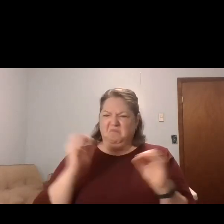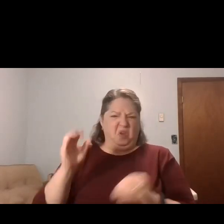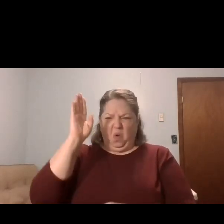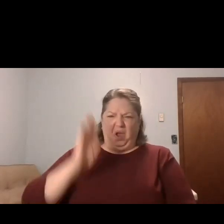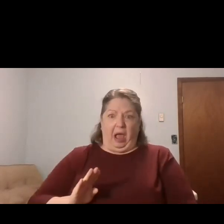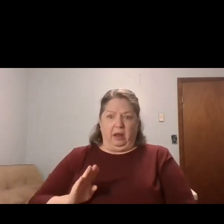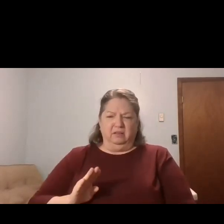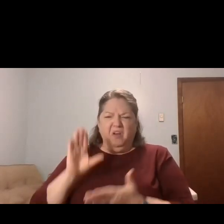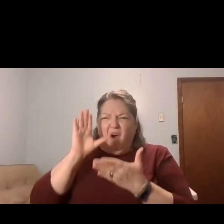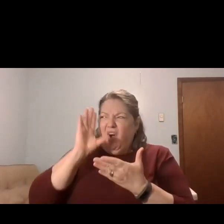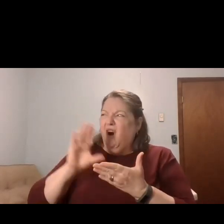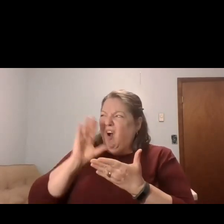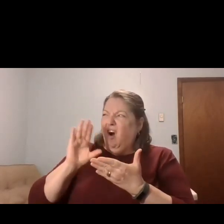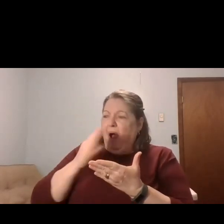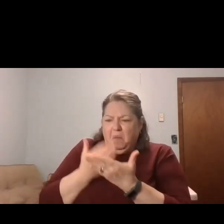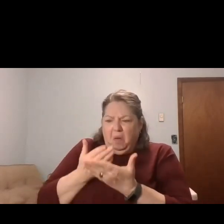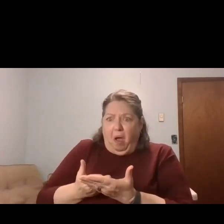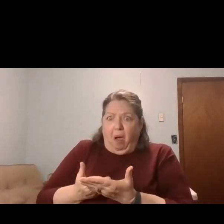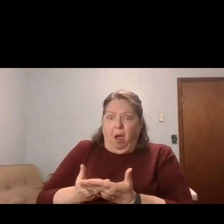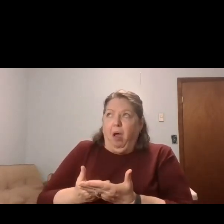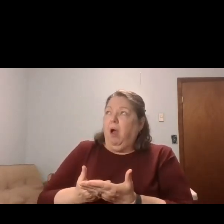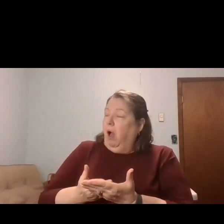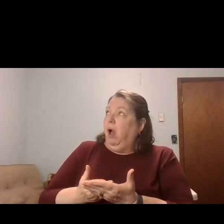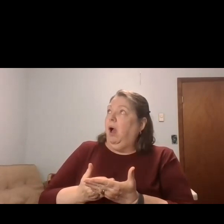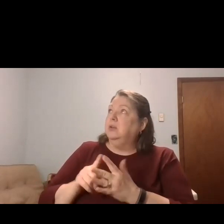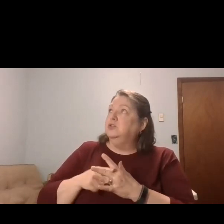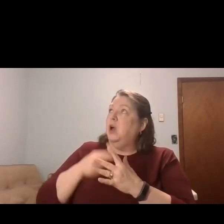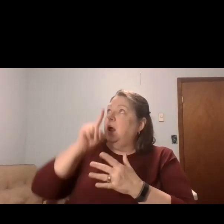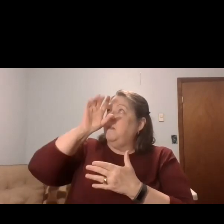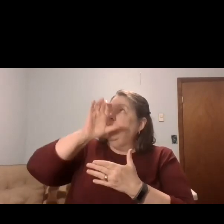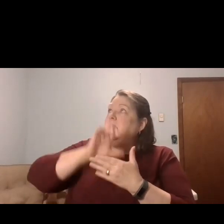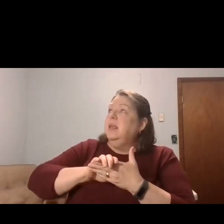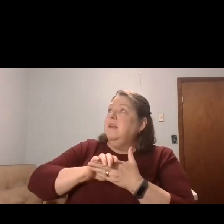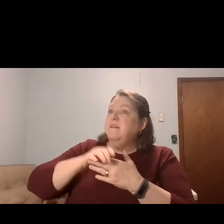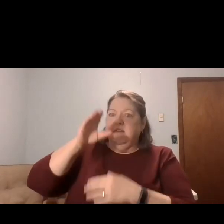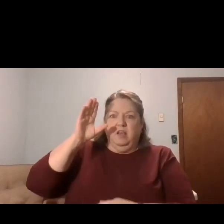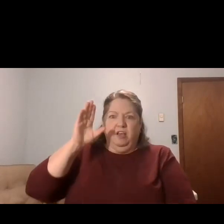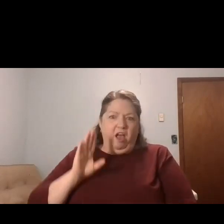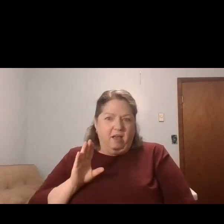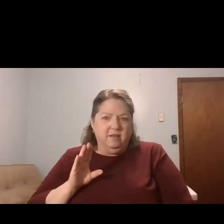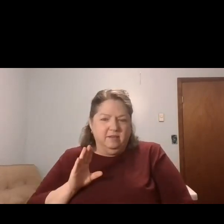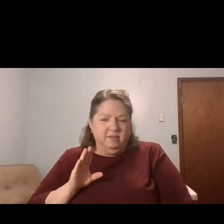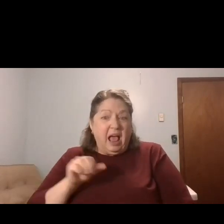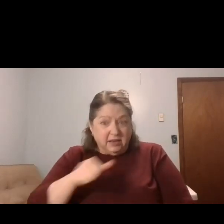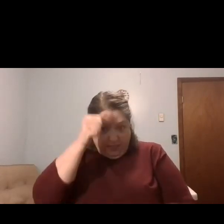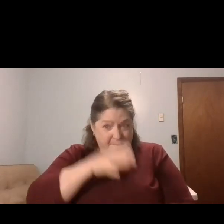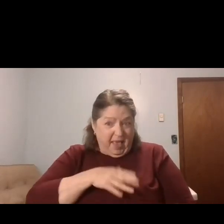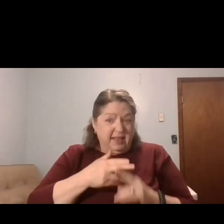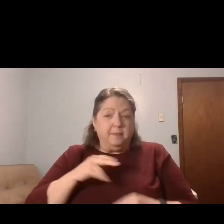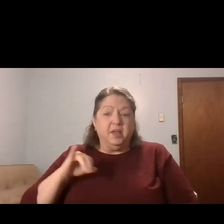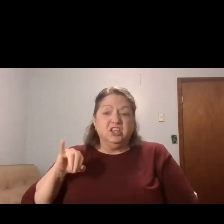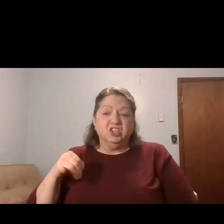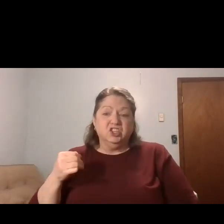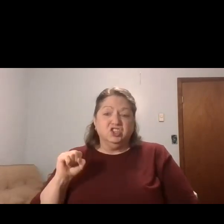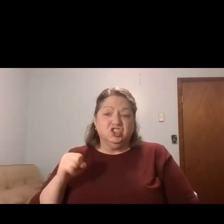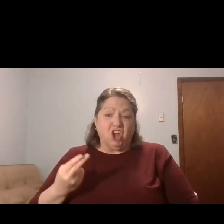found God and became a great dynamic author and speaker of God's word. Josh McDowell was another one. He was an atheist who,